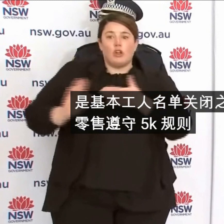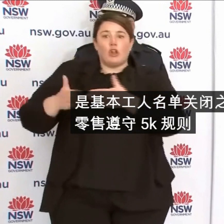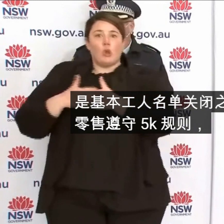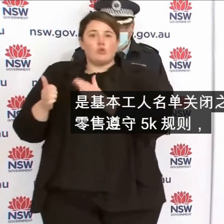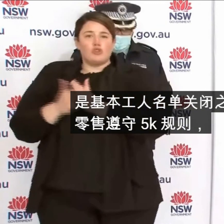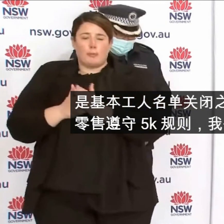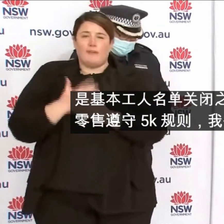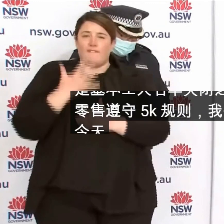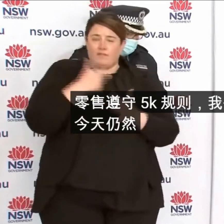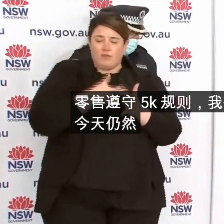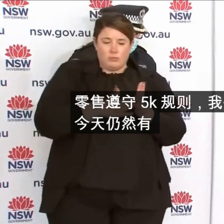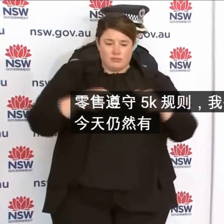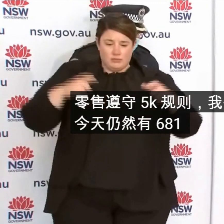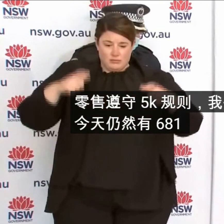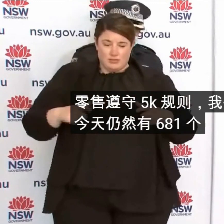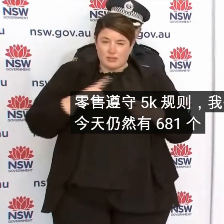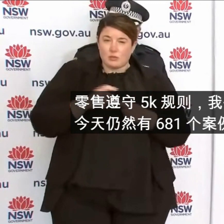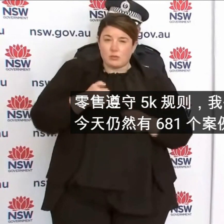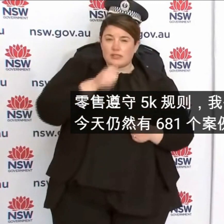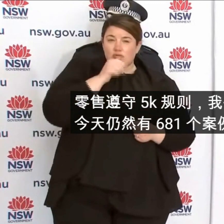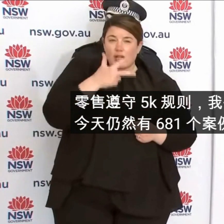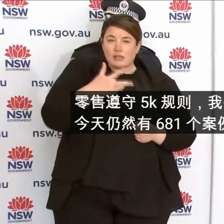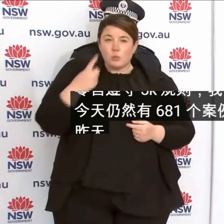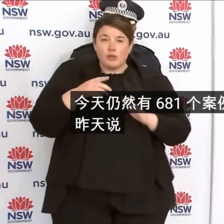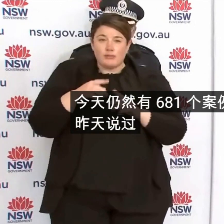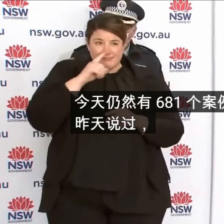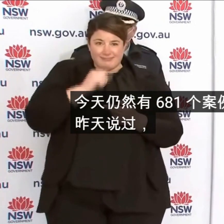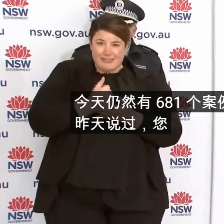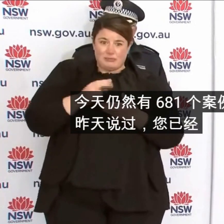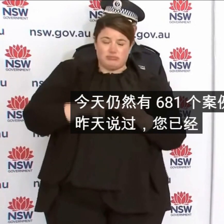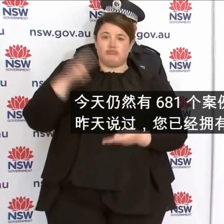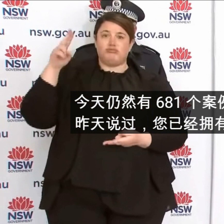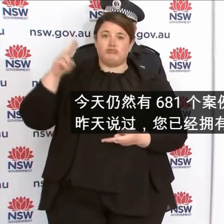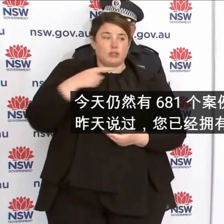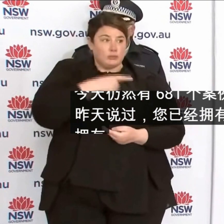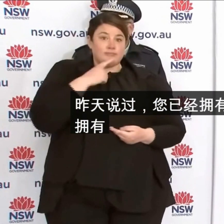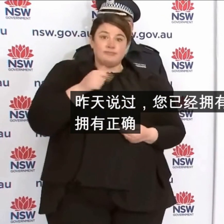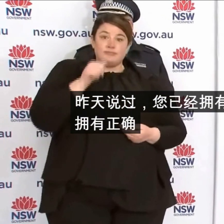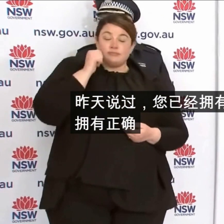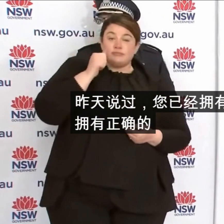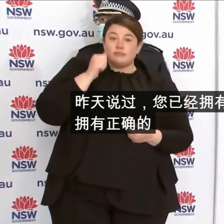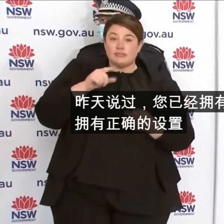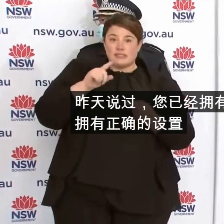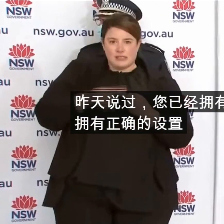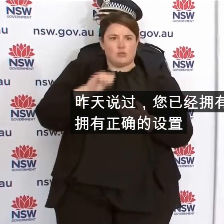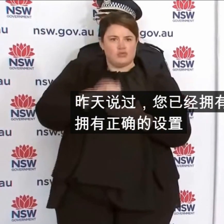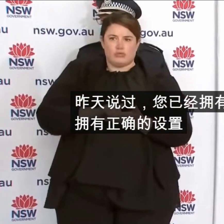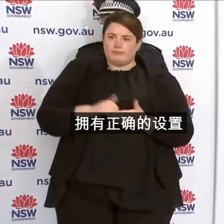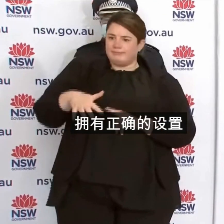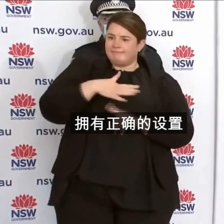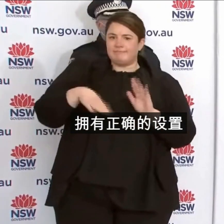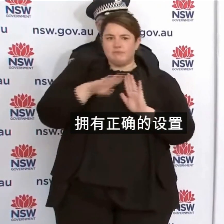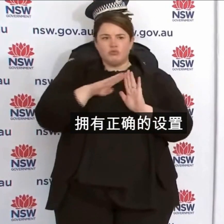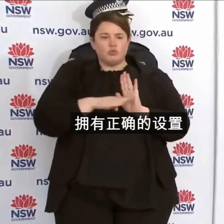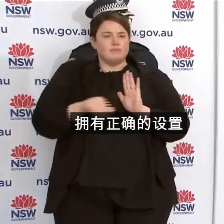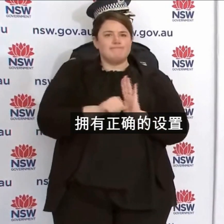to 5k rule. We're still at 681 cases today. You said yesterday that you have had and still have the right settings in place.